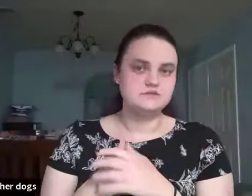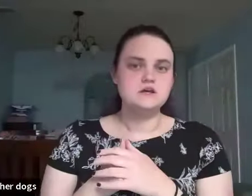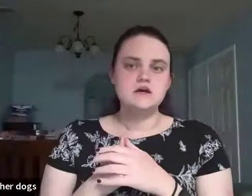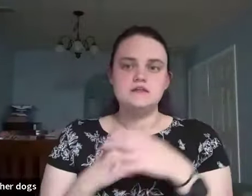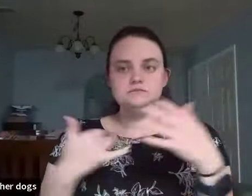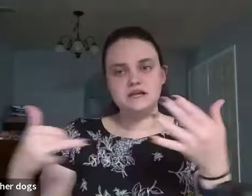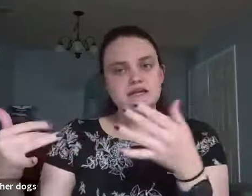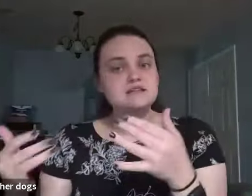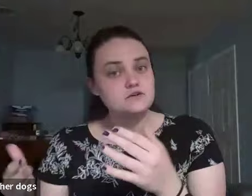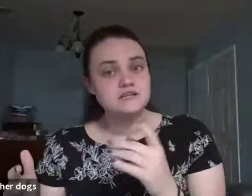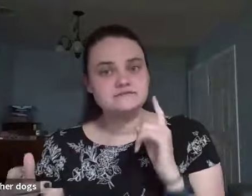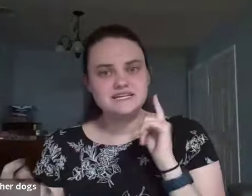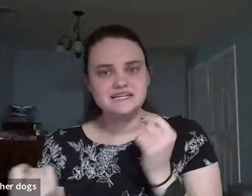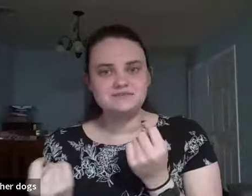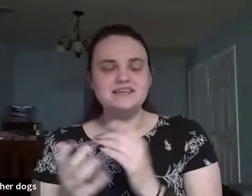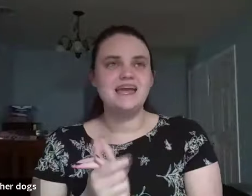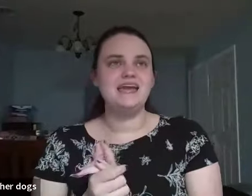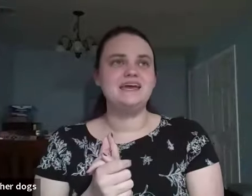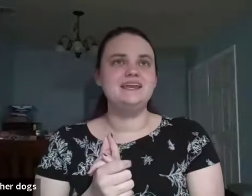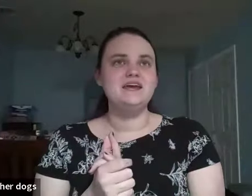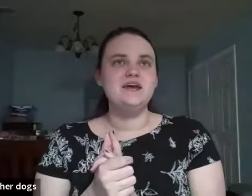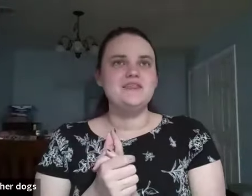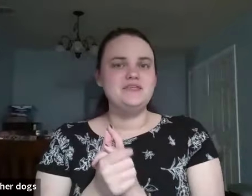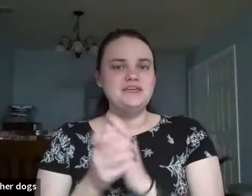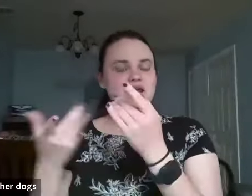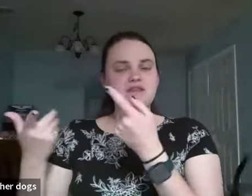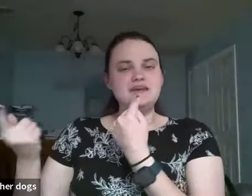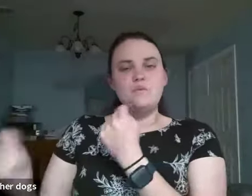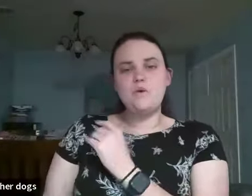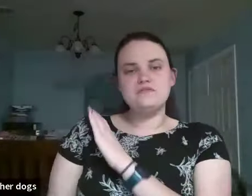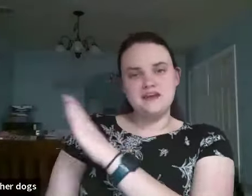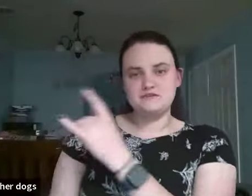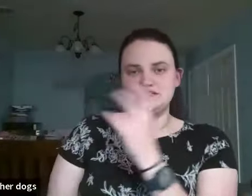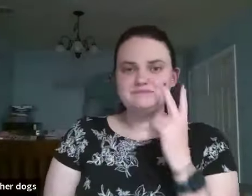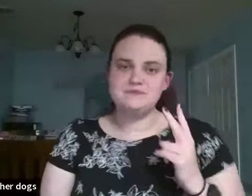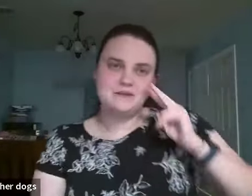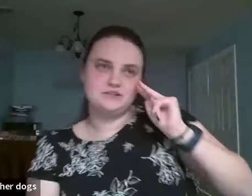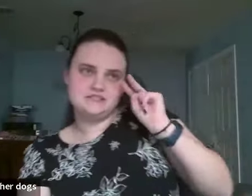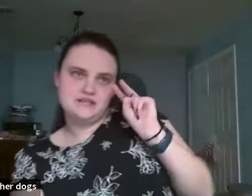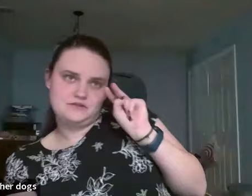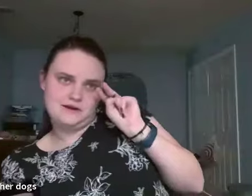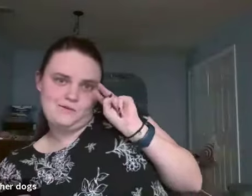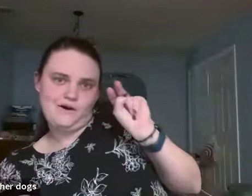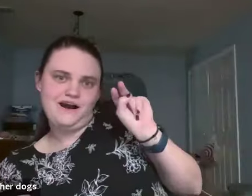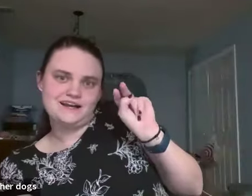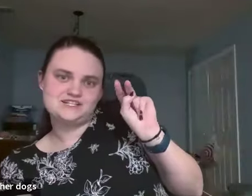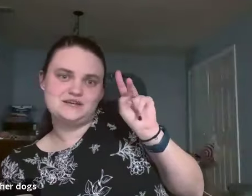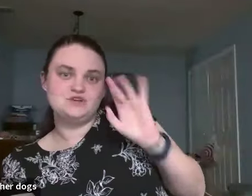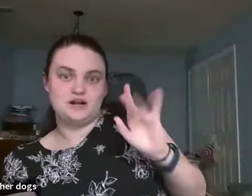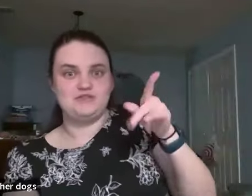schools, they play against other deaf teams. And they didn't want the other team to be able to stand there and watch them talk about